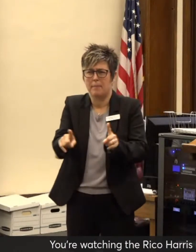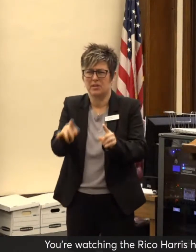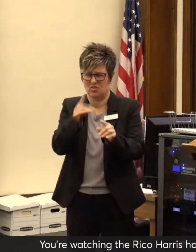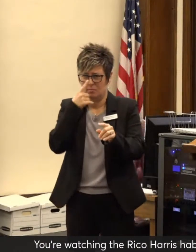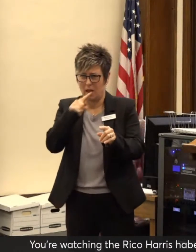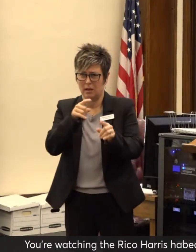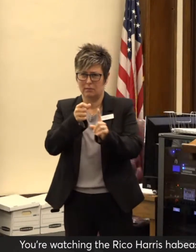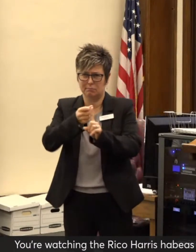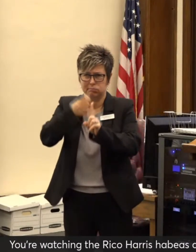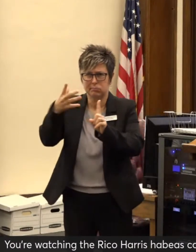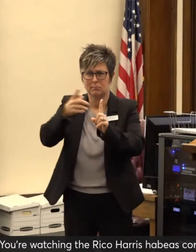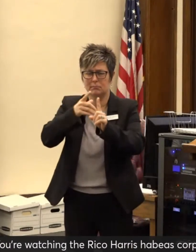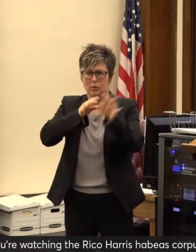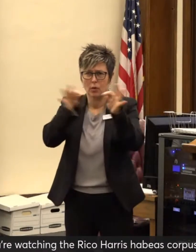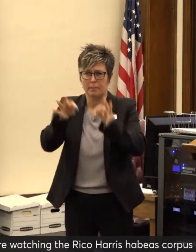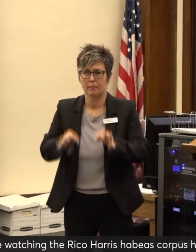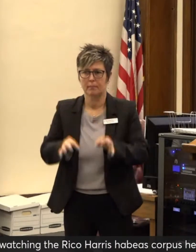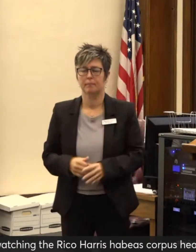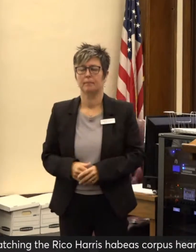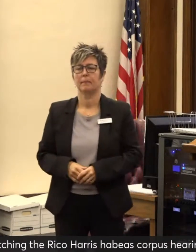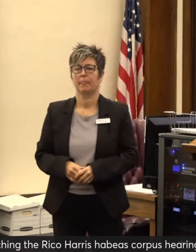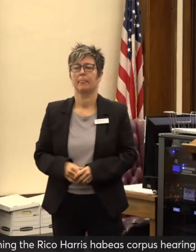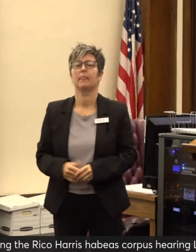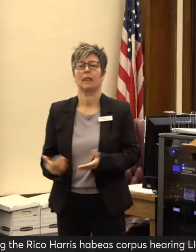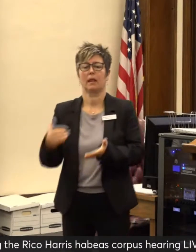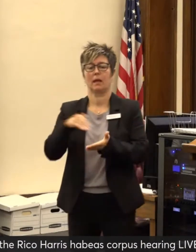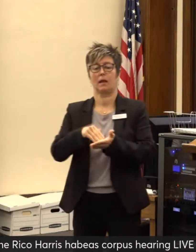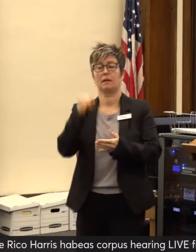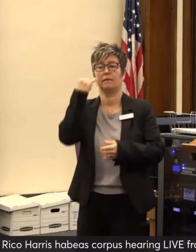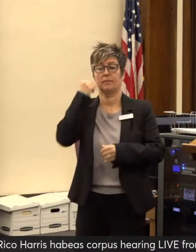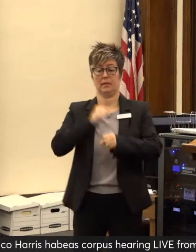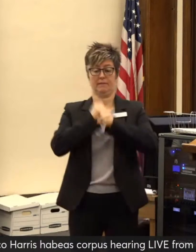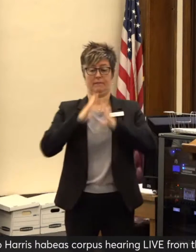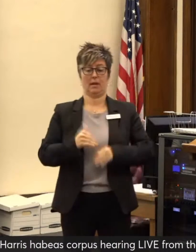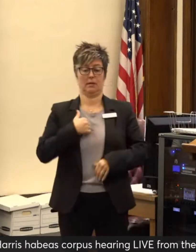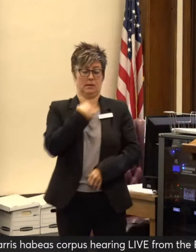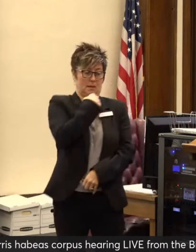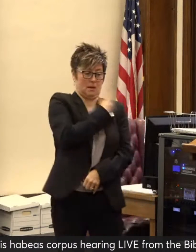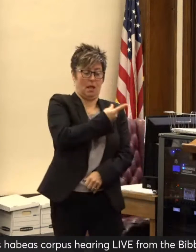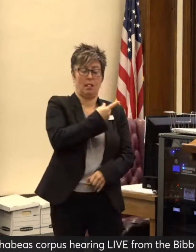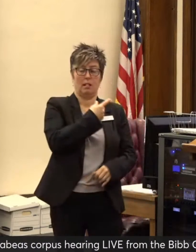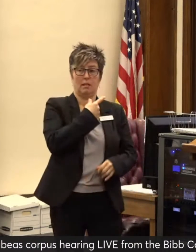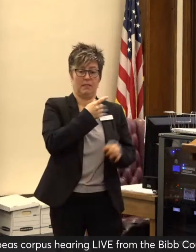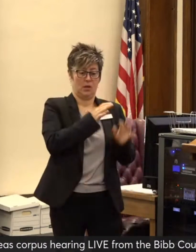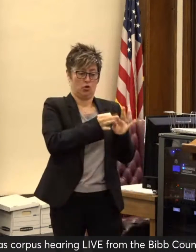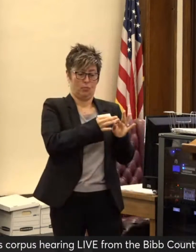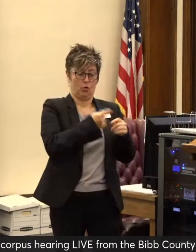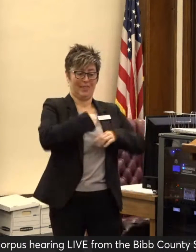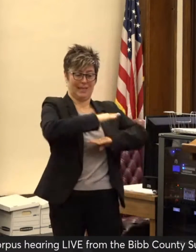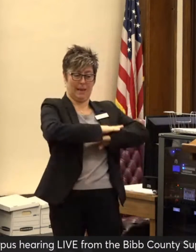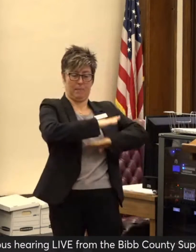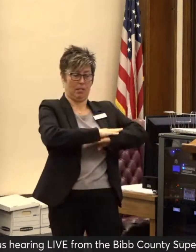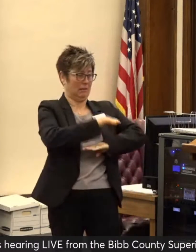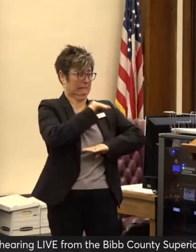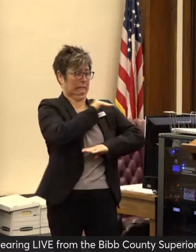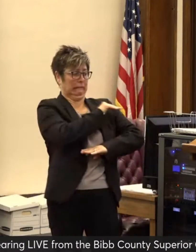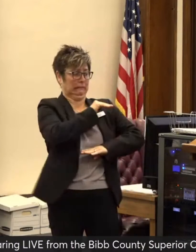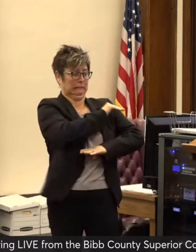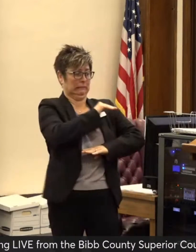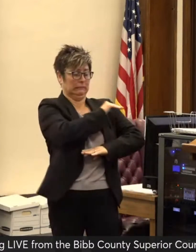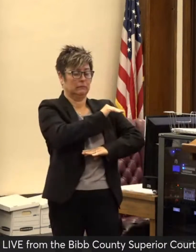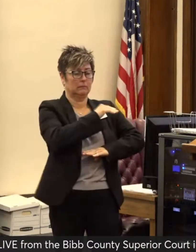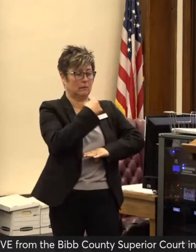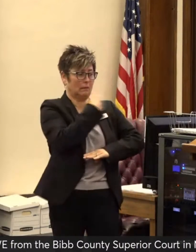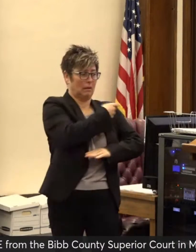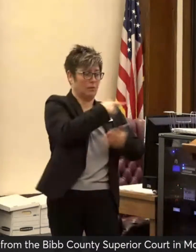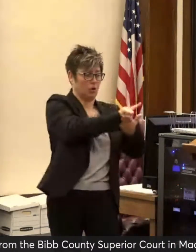Typically, they'll tell their table interpreter or interpreter for counsel to tell the attorney if they have something they would like to object